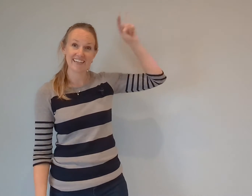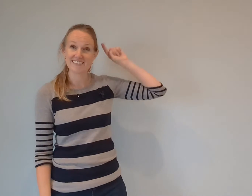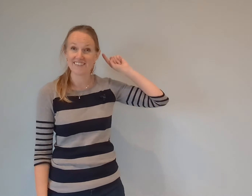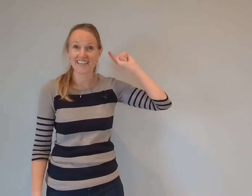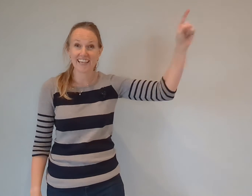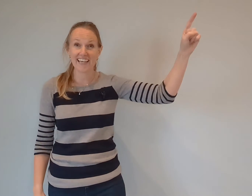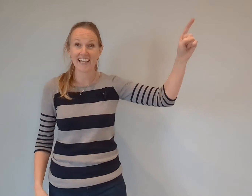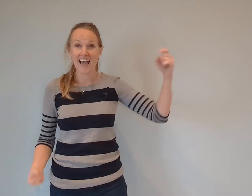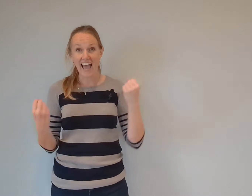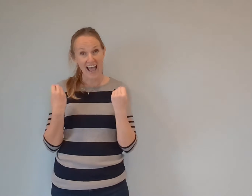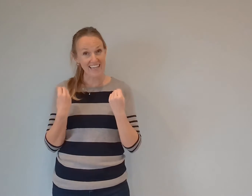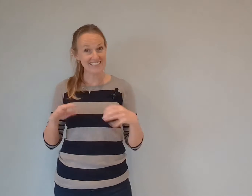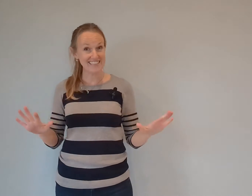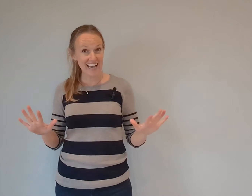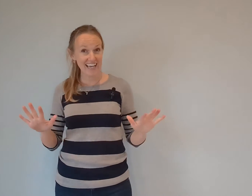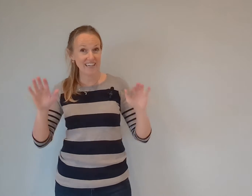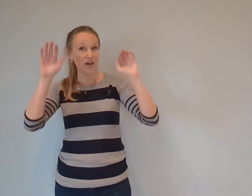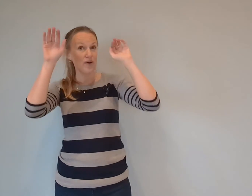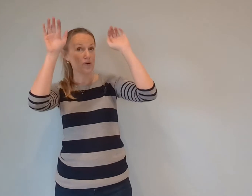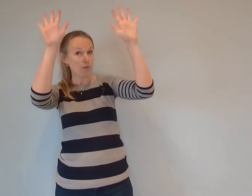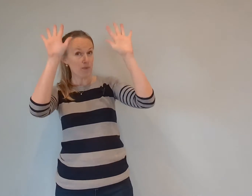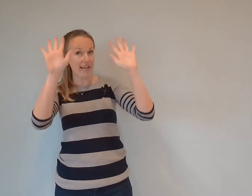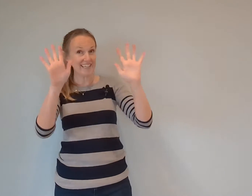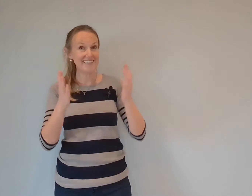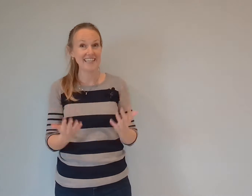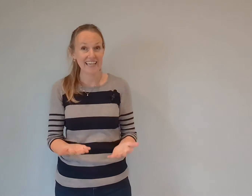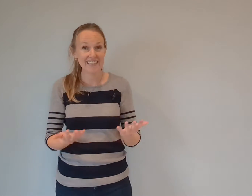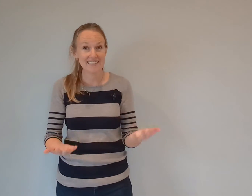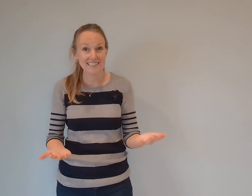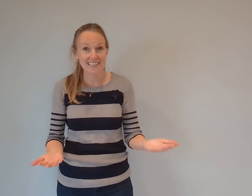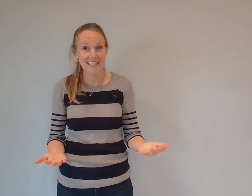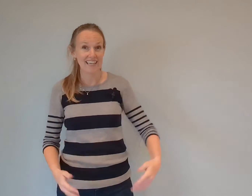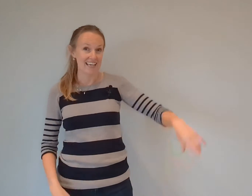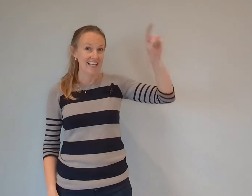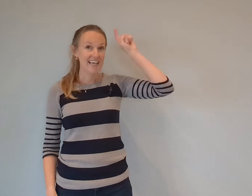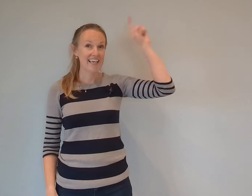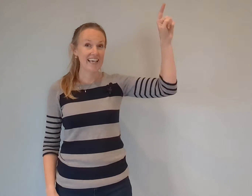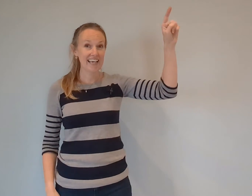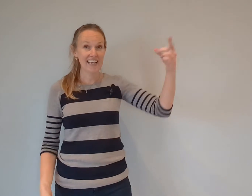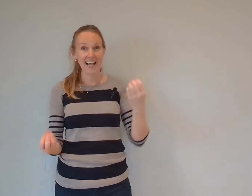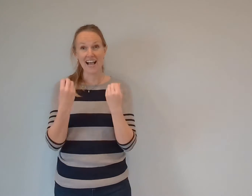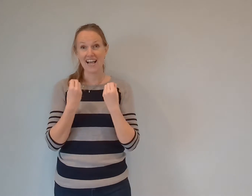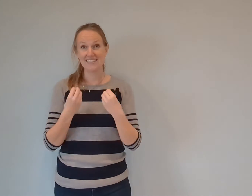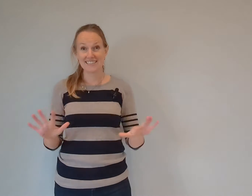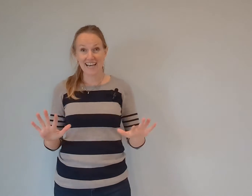things. So he has done great things. He has